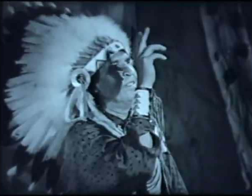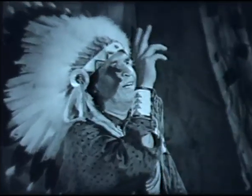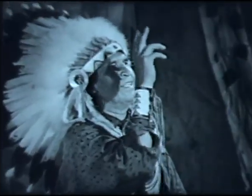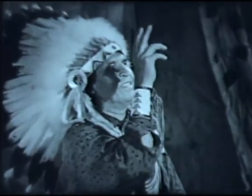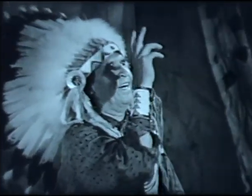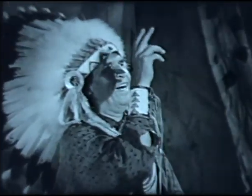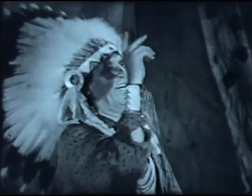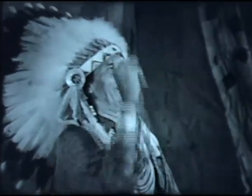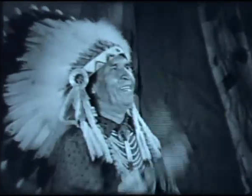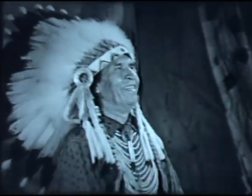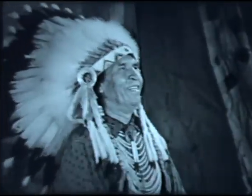Lanta.